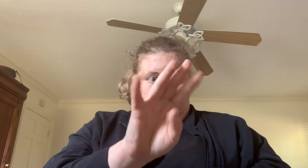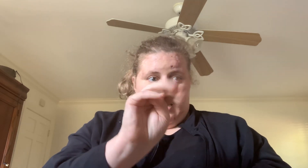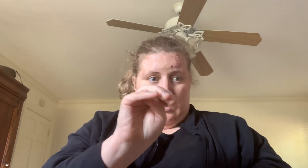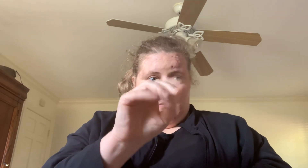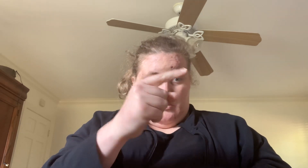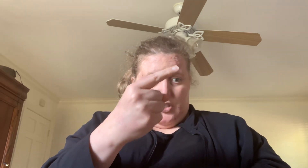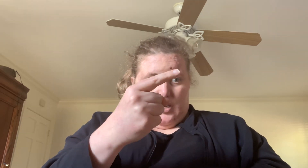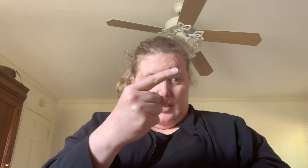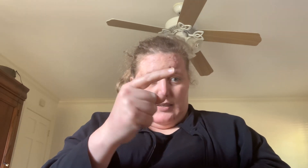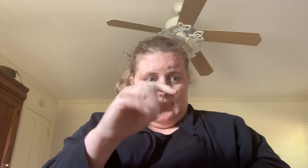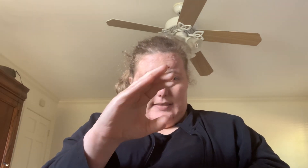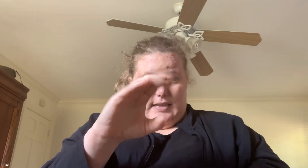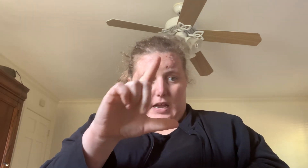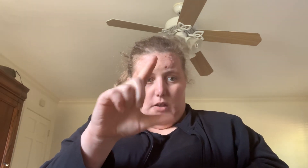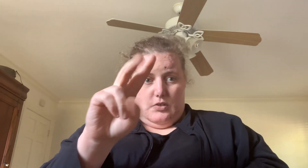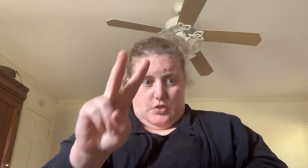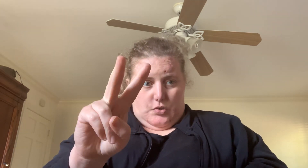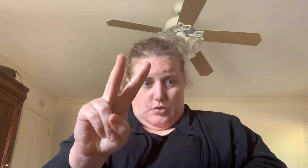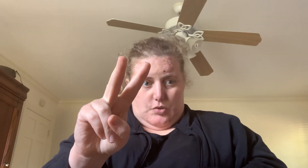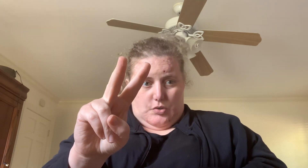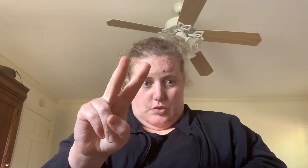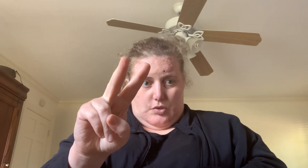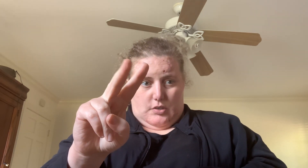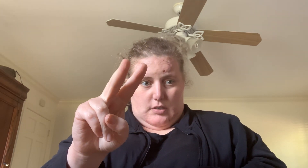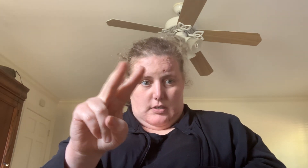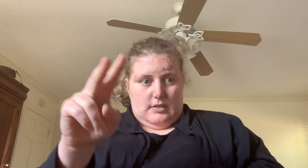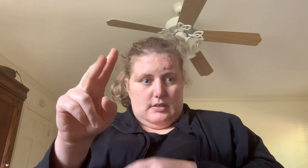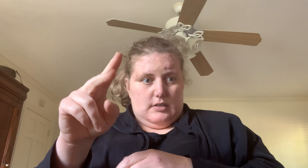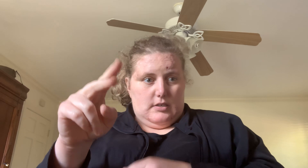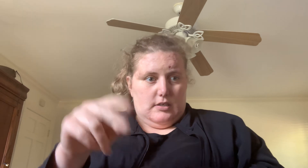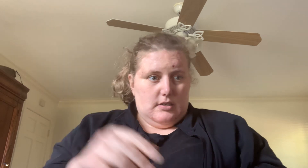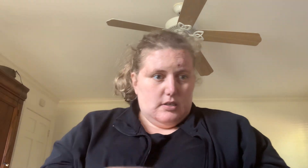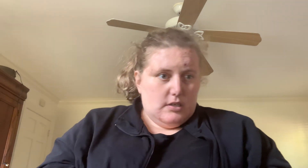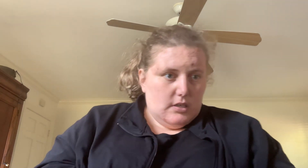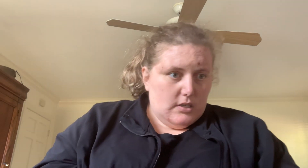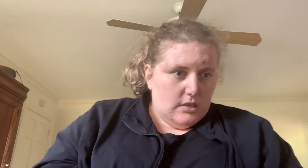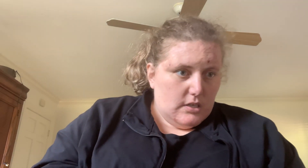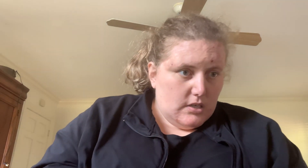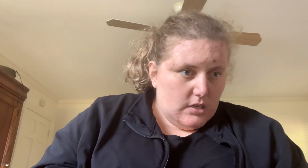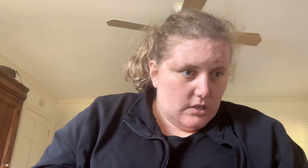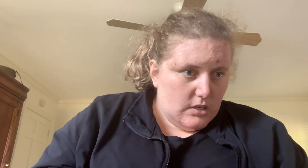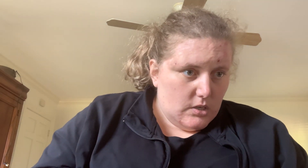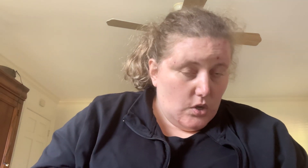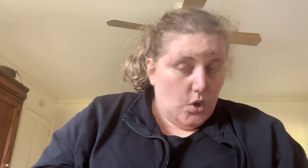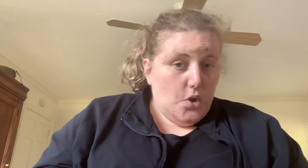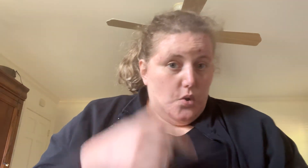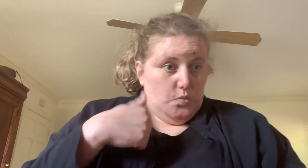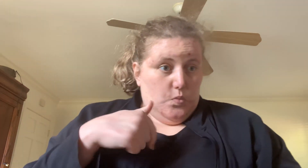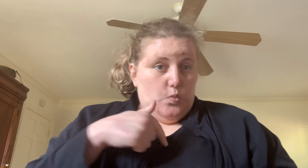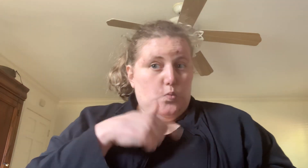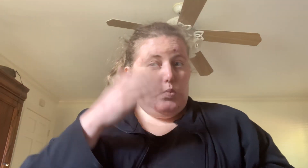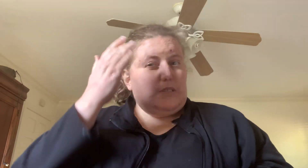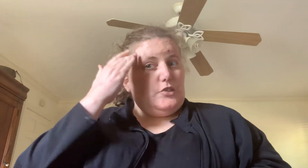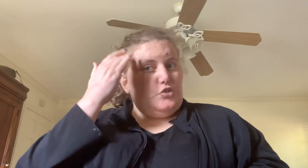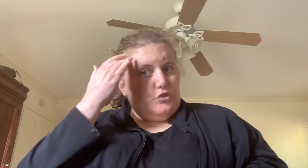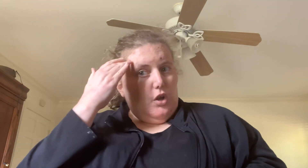1.84 moles of MgCl2 weigh? We do know or we can find out